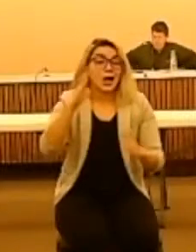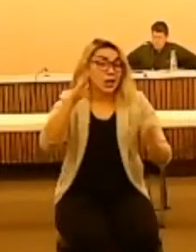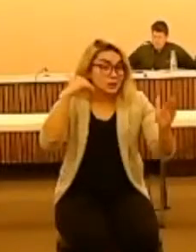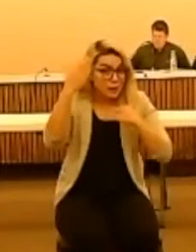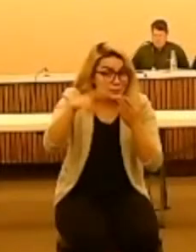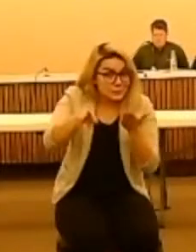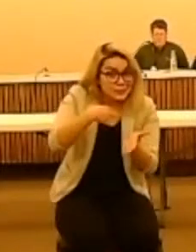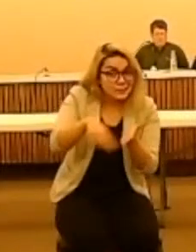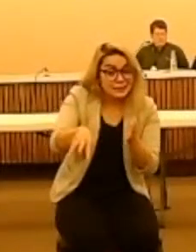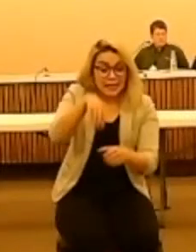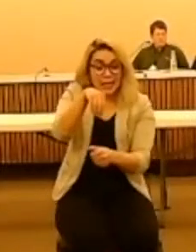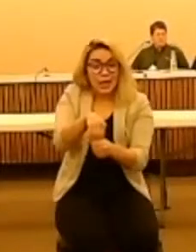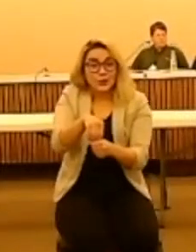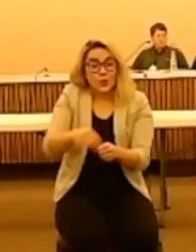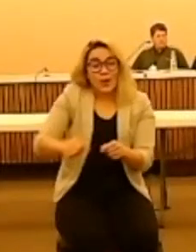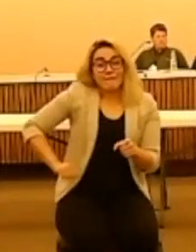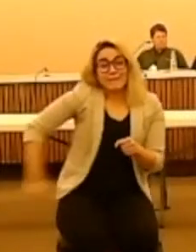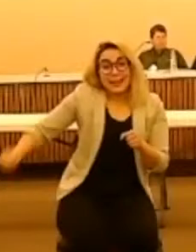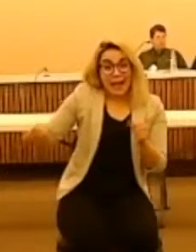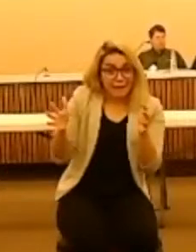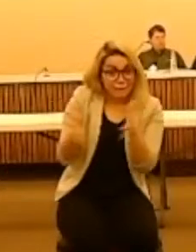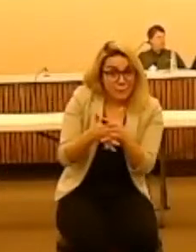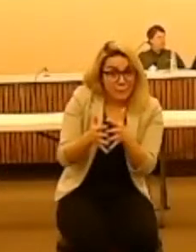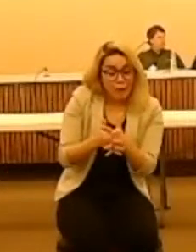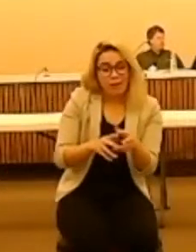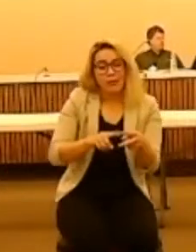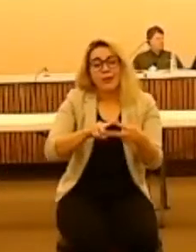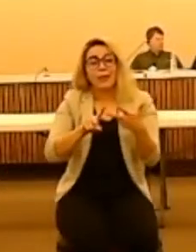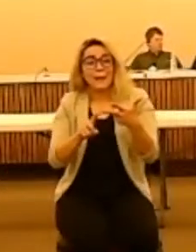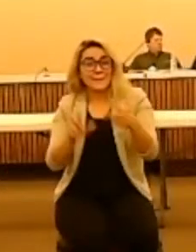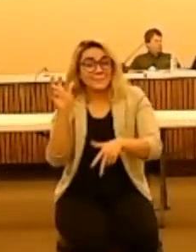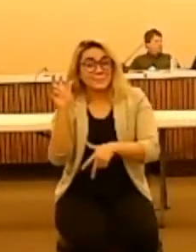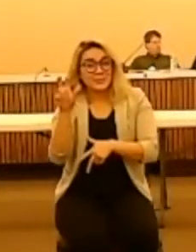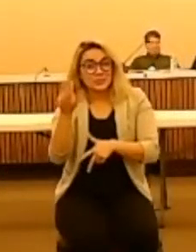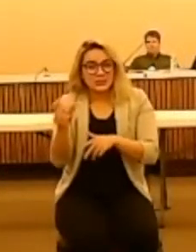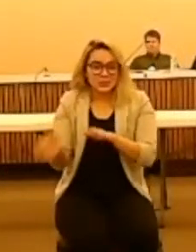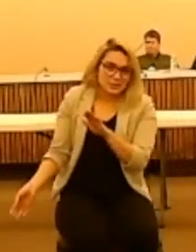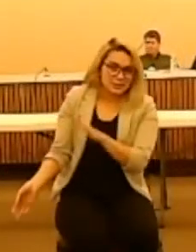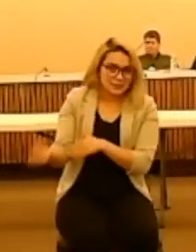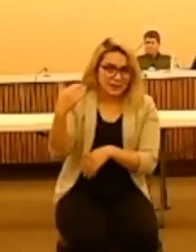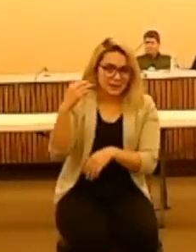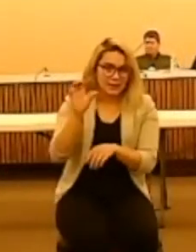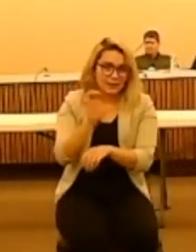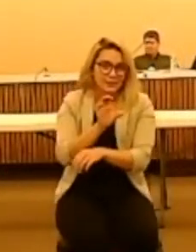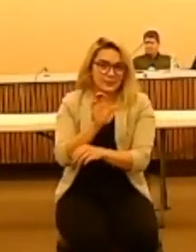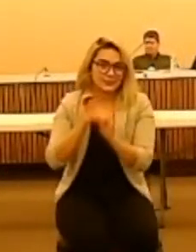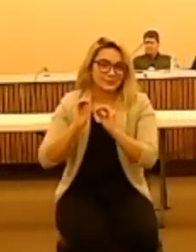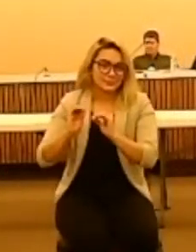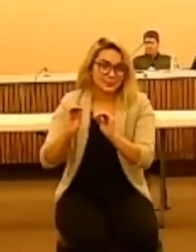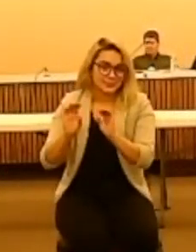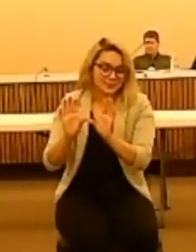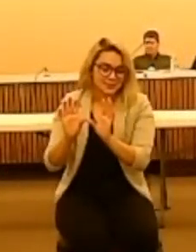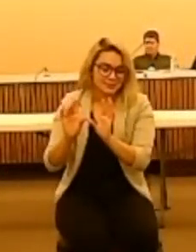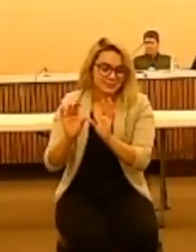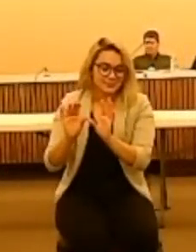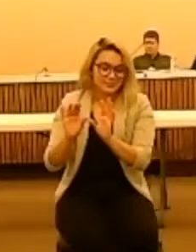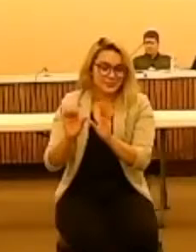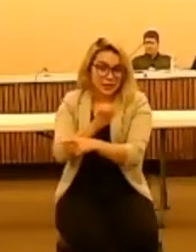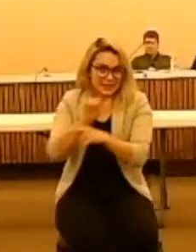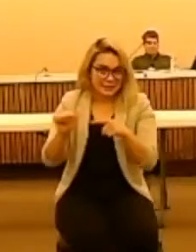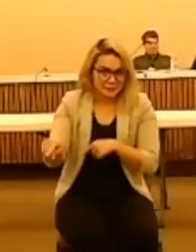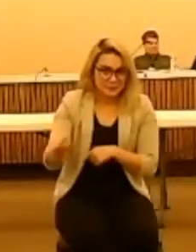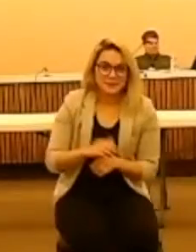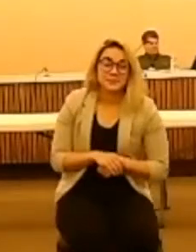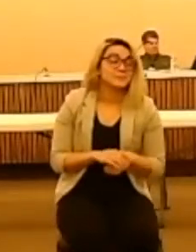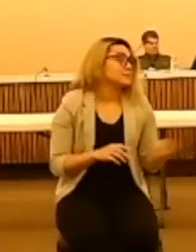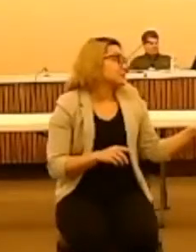into the theater and youth pitching clinics. What? Well, Rob just gave me a look at adult line dancing.